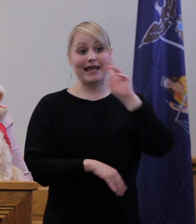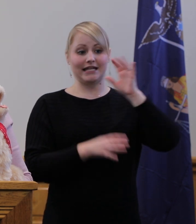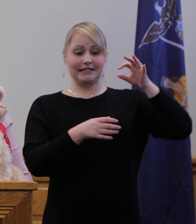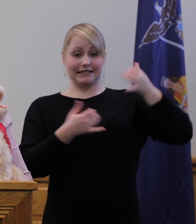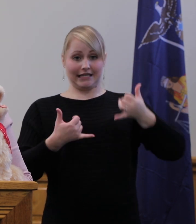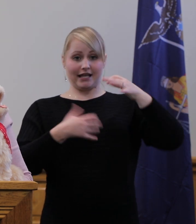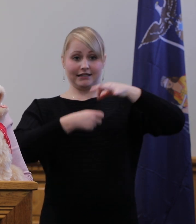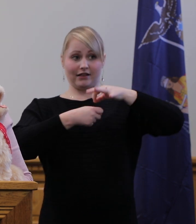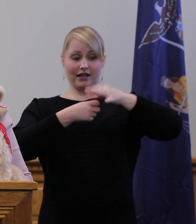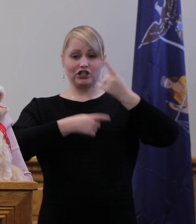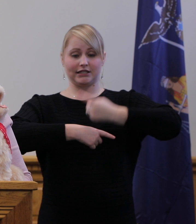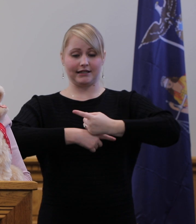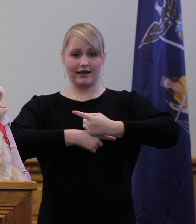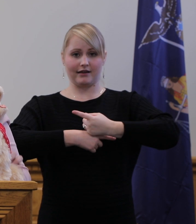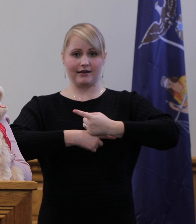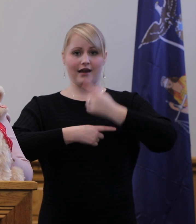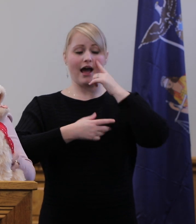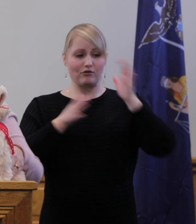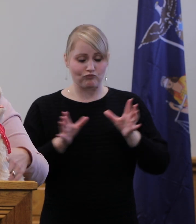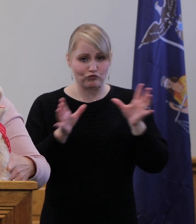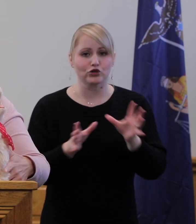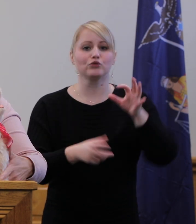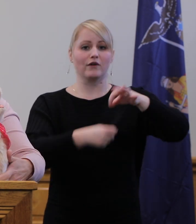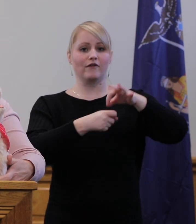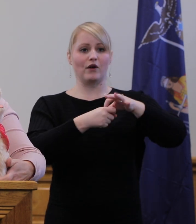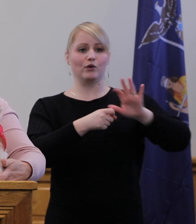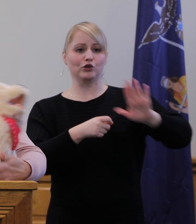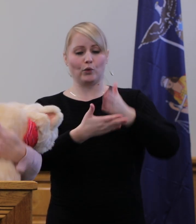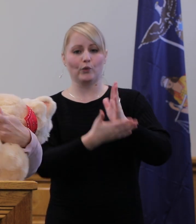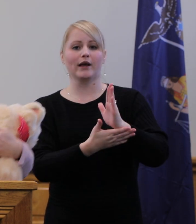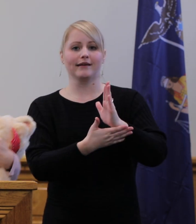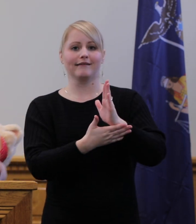is your right, and you should take advantage of it. Thank you.